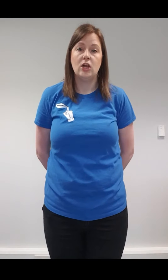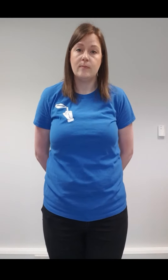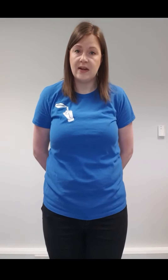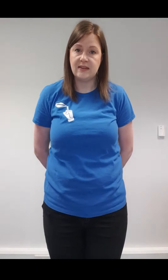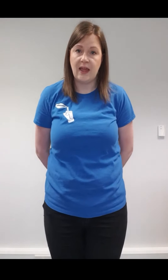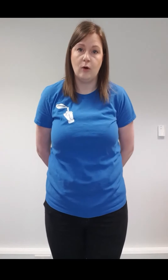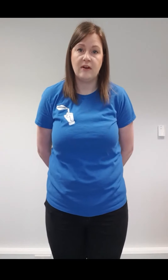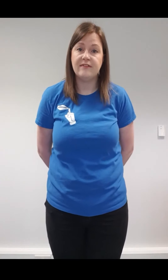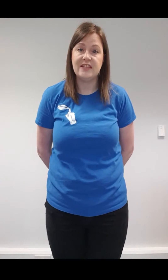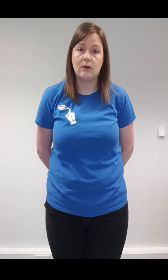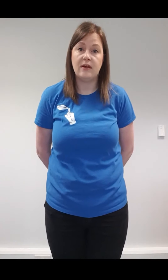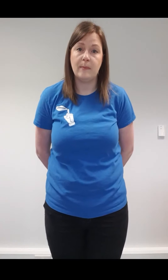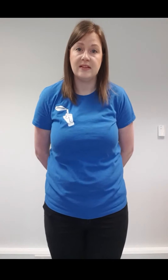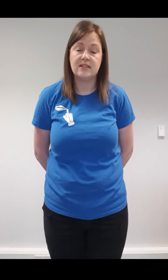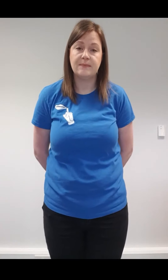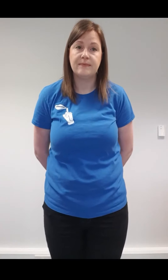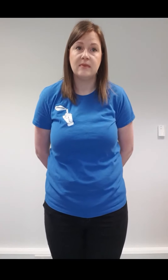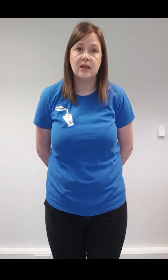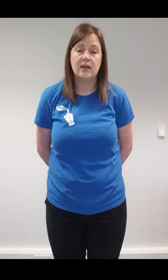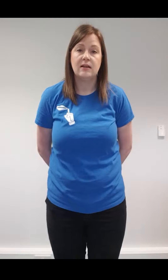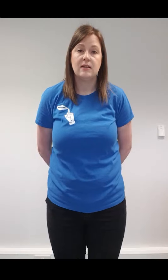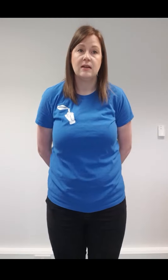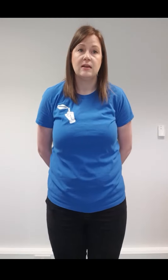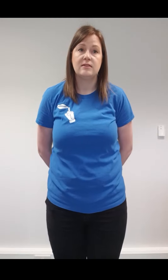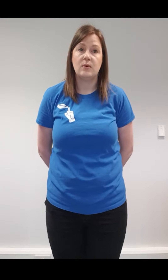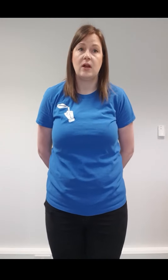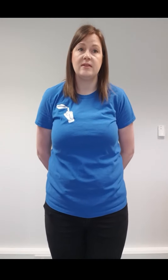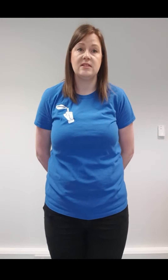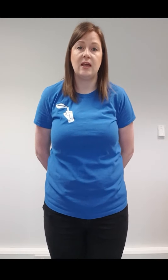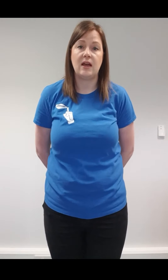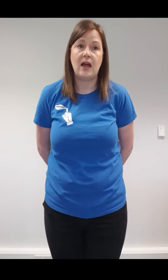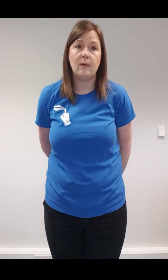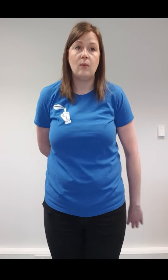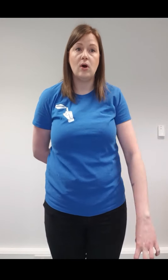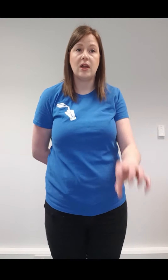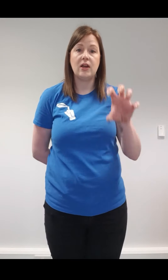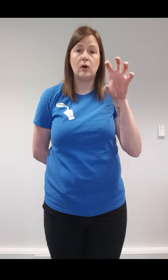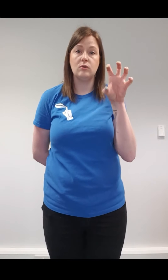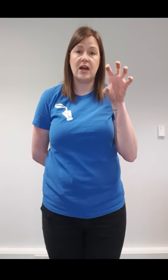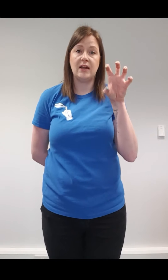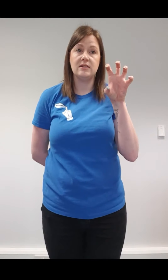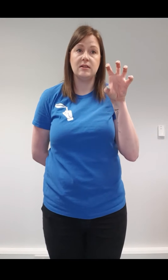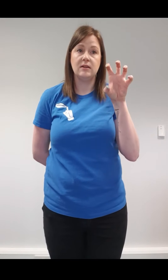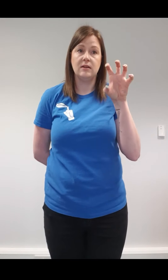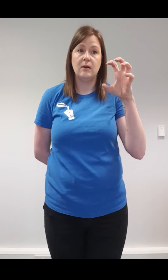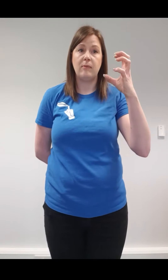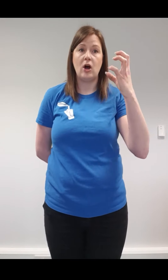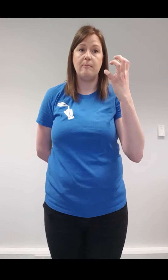You might need the help of a physiotherapist. So we're going to take our working clawed hand, palm